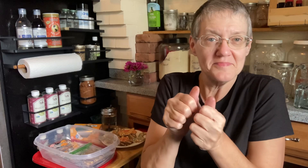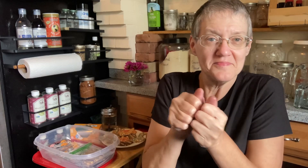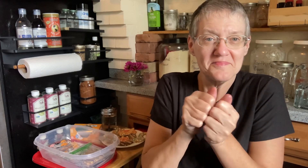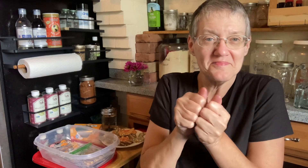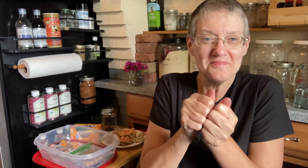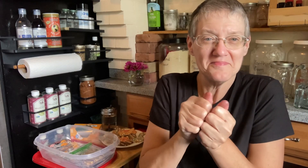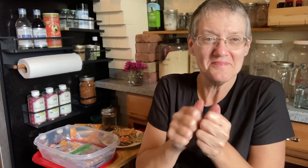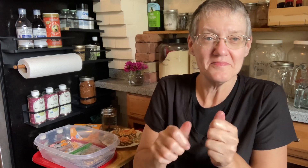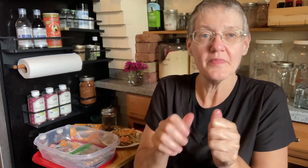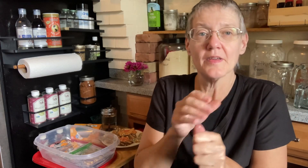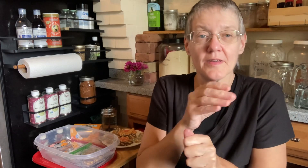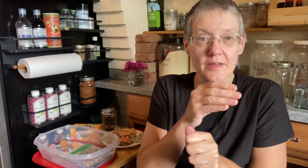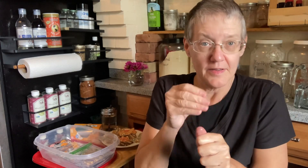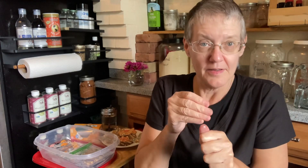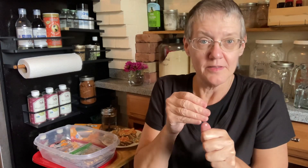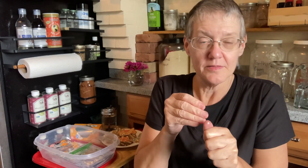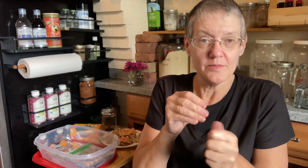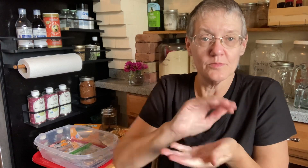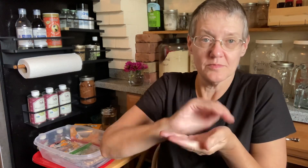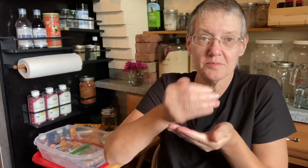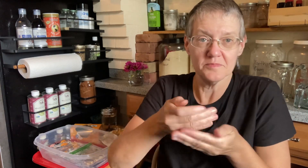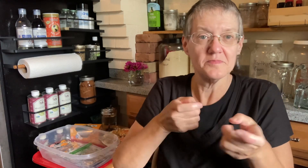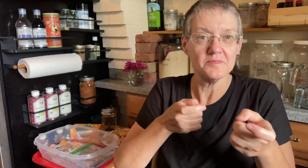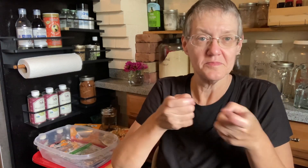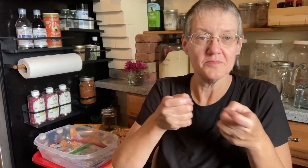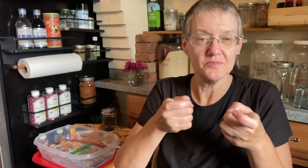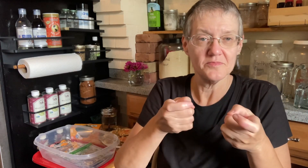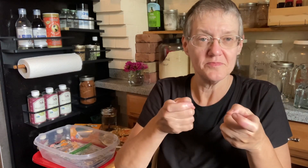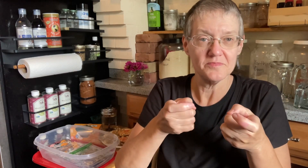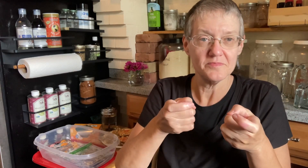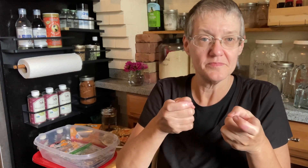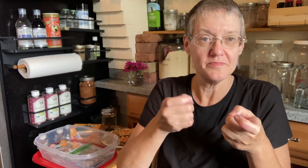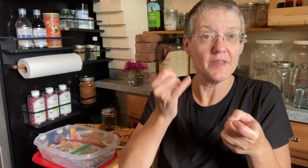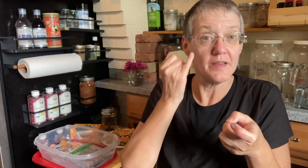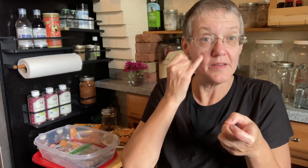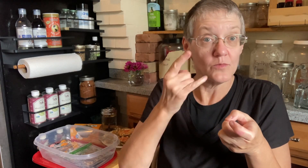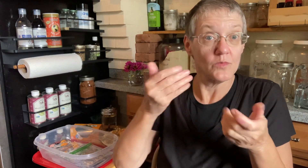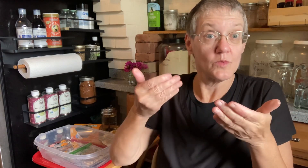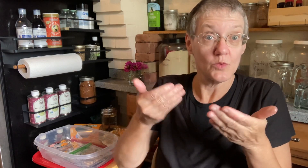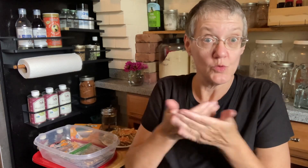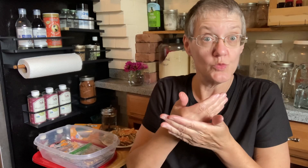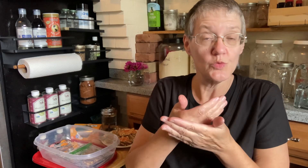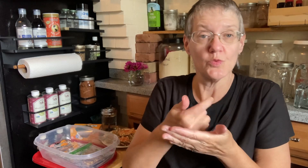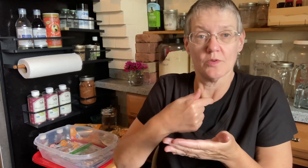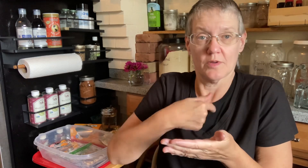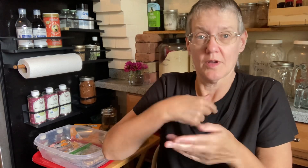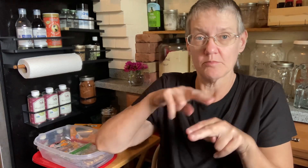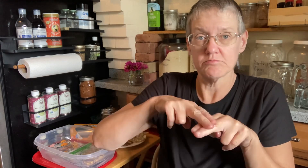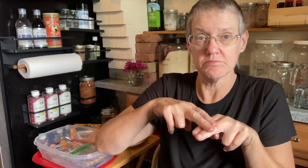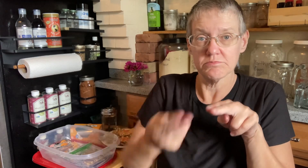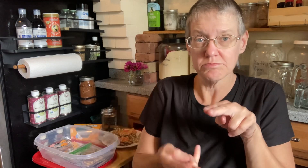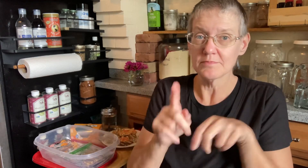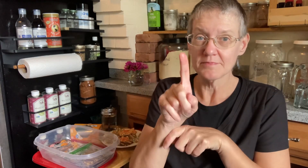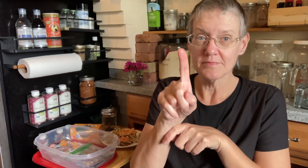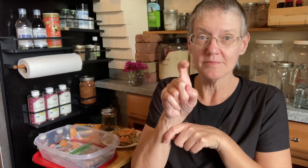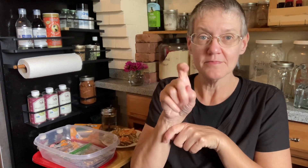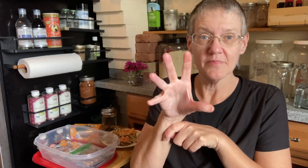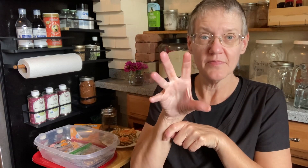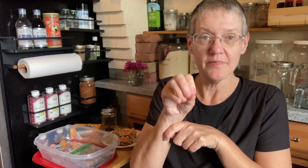This is going to help the cookies not stick together. And, again, control portion size. Now, if you're new to